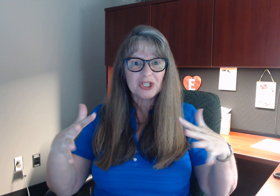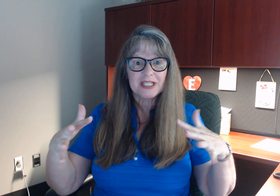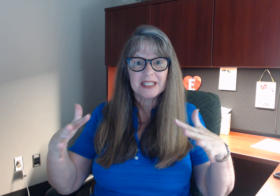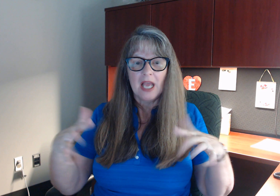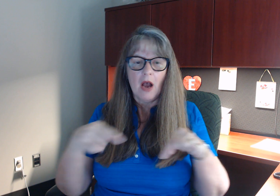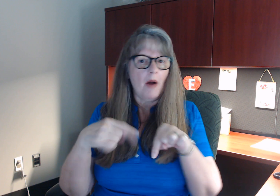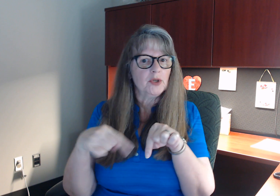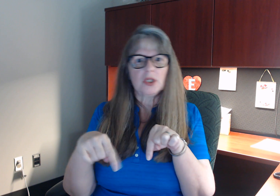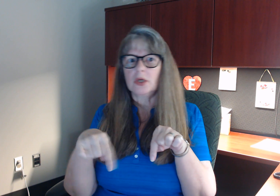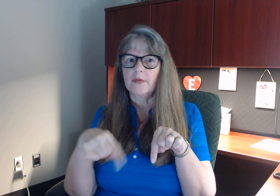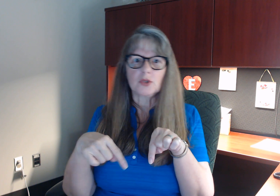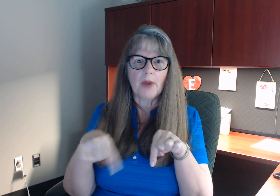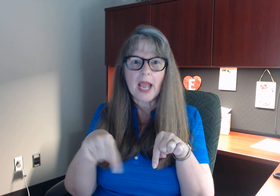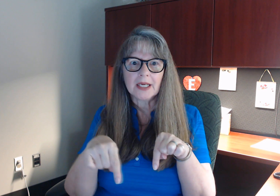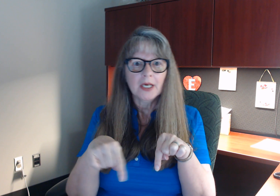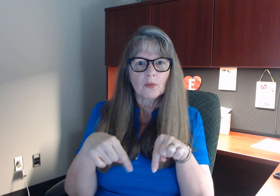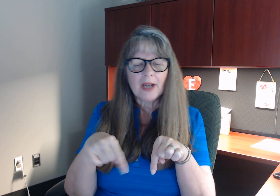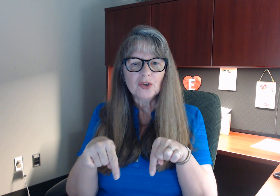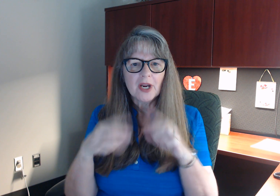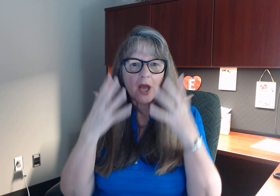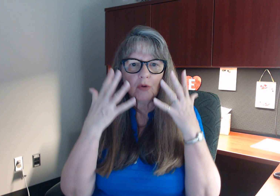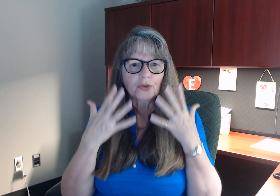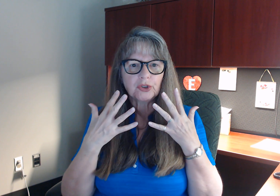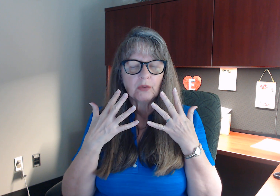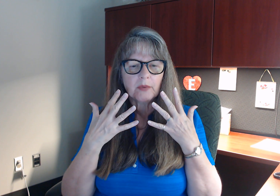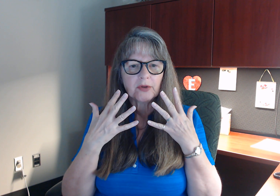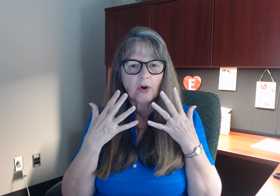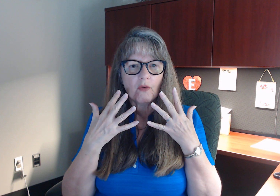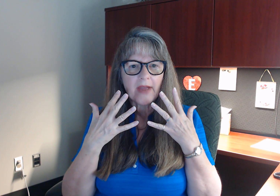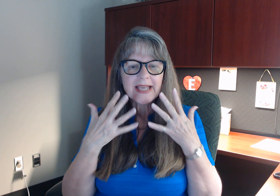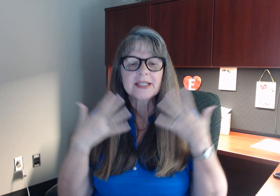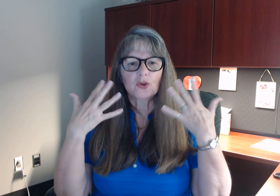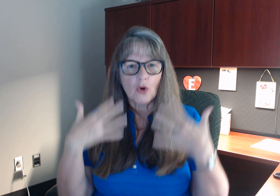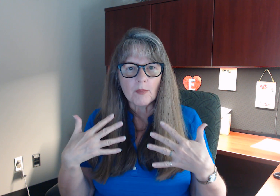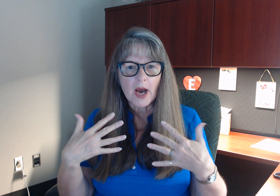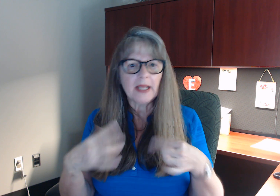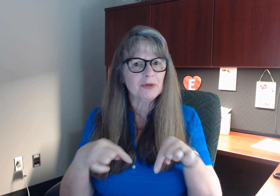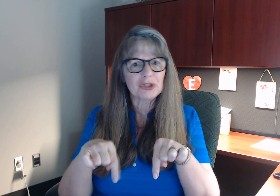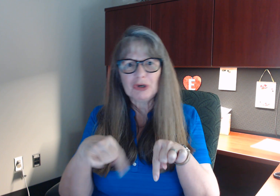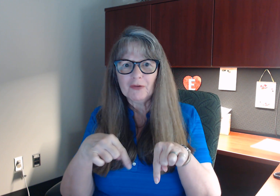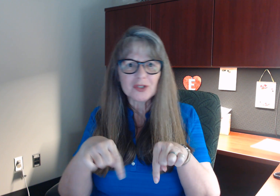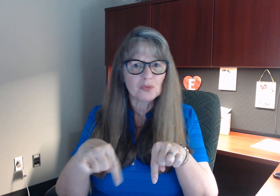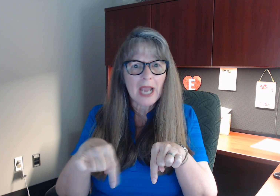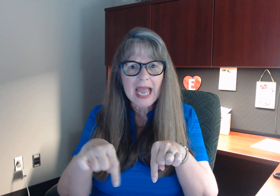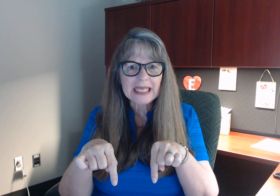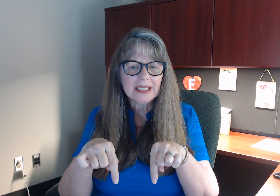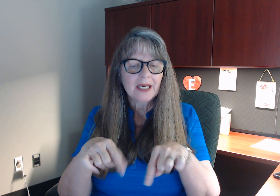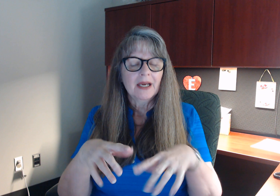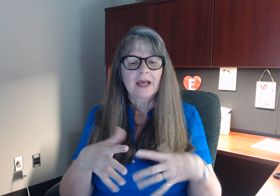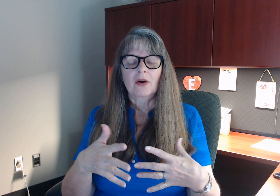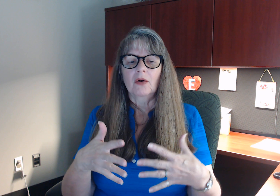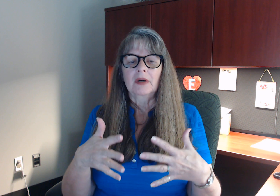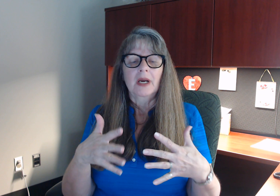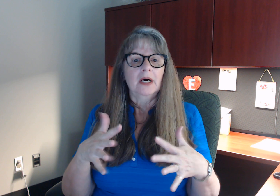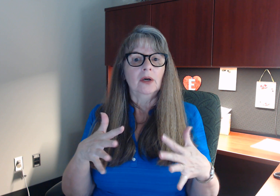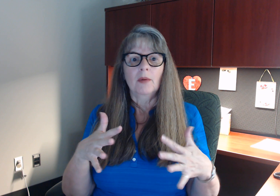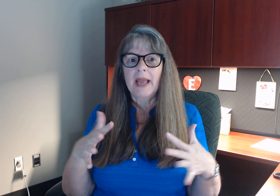anxious. Oh, I'm just a nervous wreck, right? And you got to show it with your whole face and your whole body. I'm just a nervous wreck. Or, oh